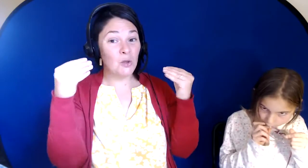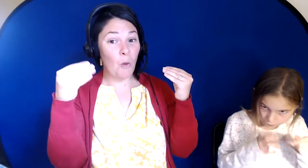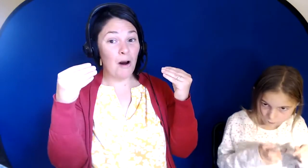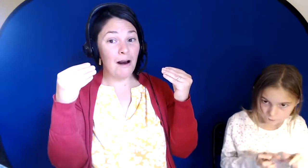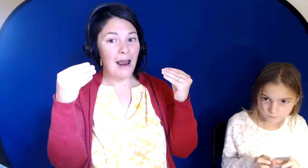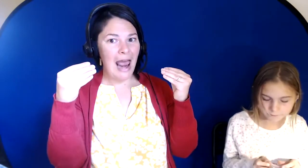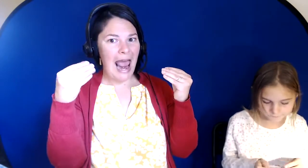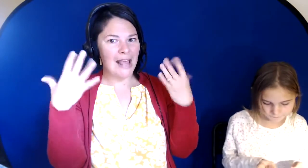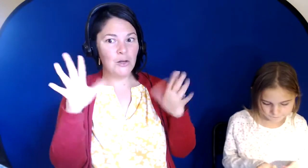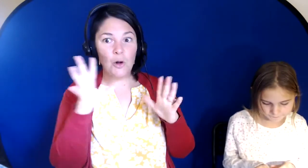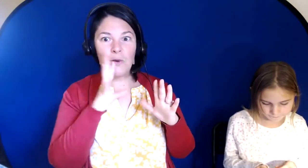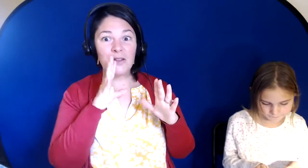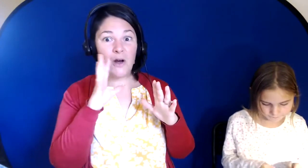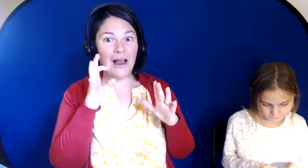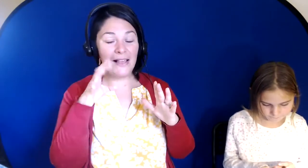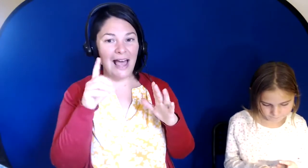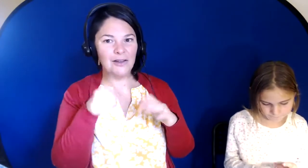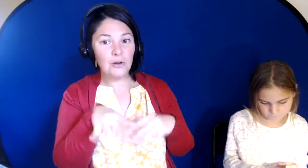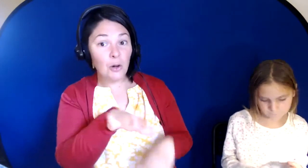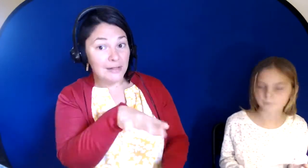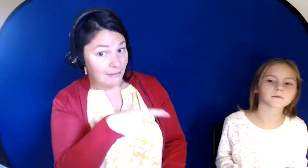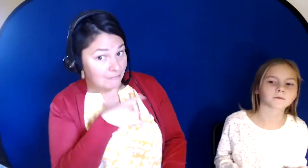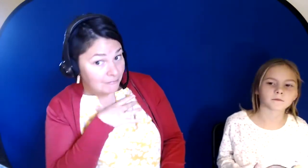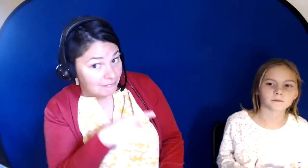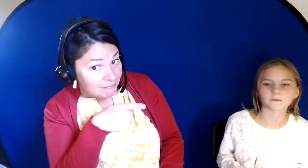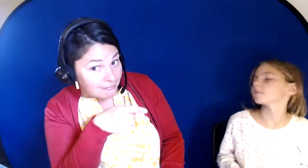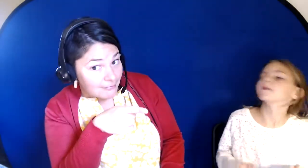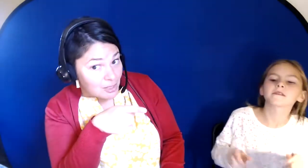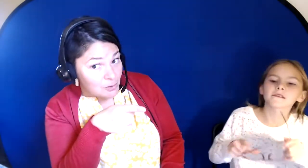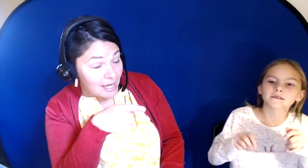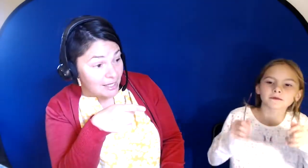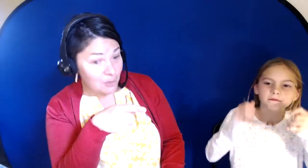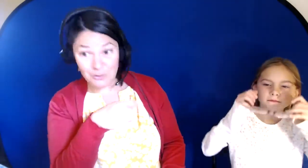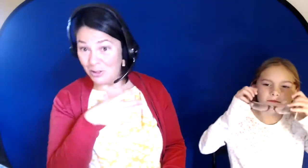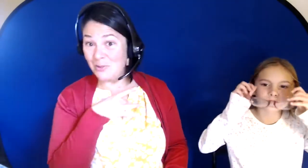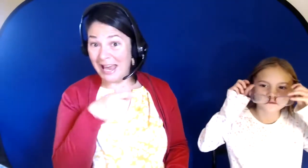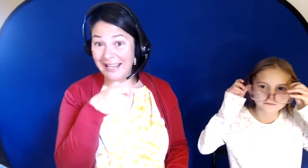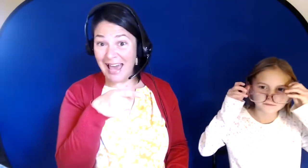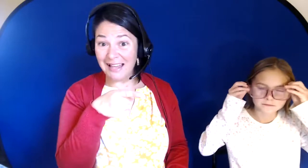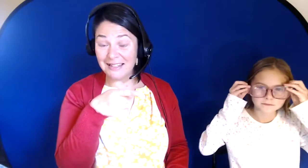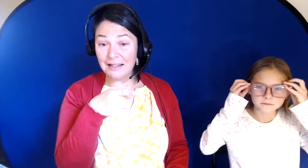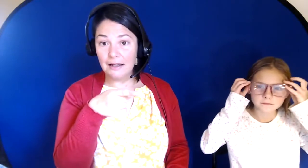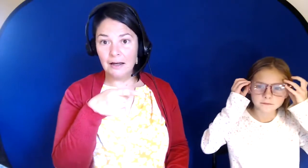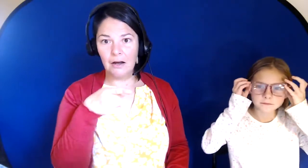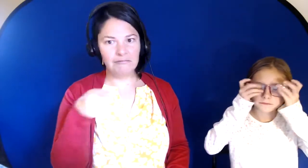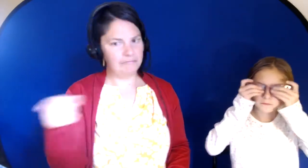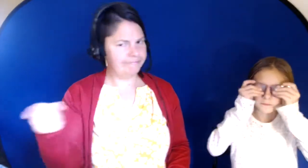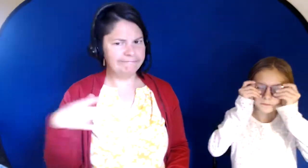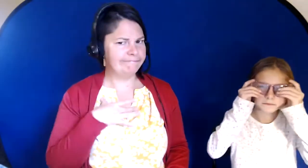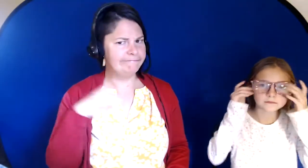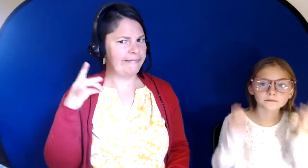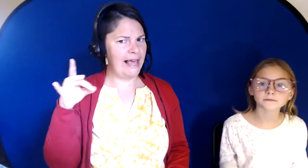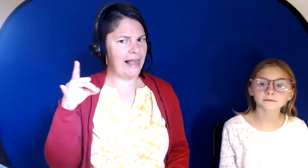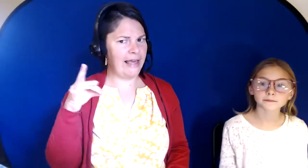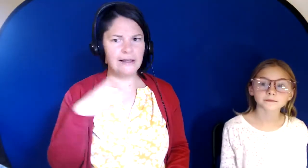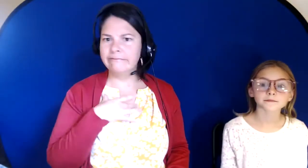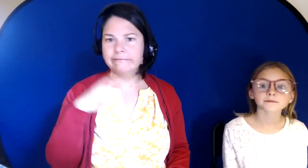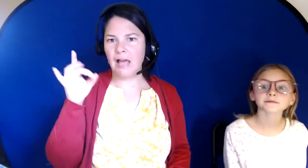store and you don't want to talk out loud, you could always say, you like you? Do you like that? I like. I